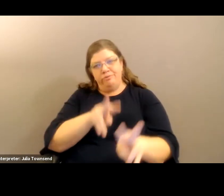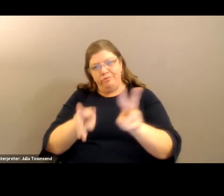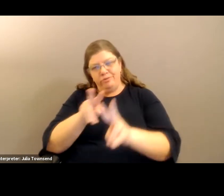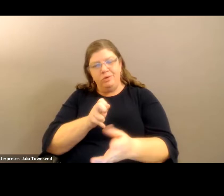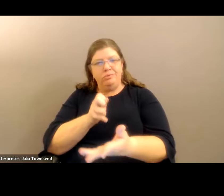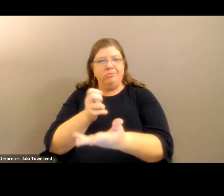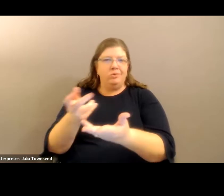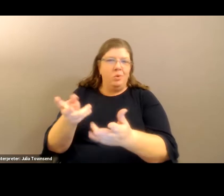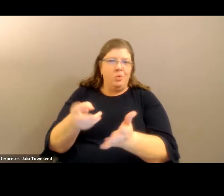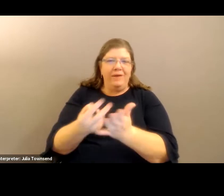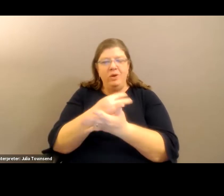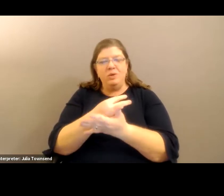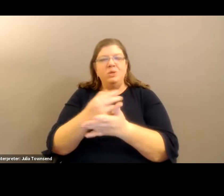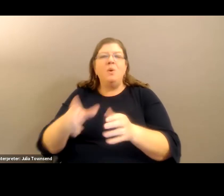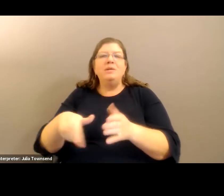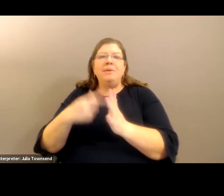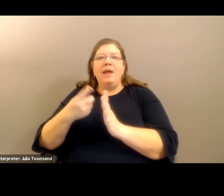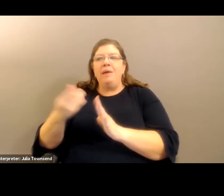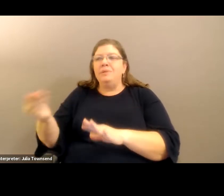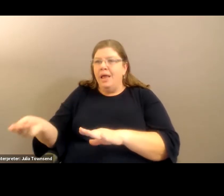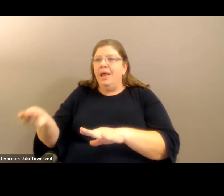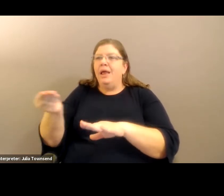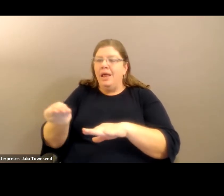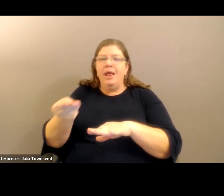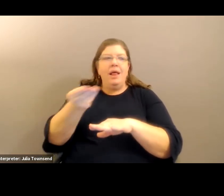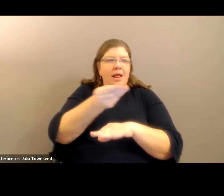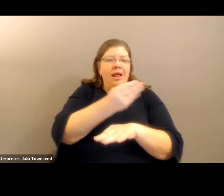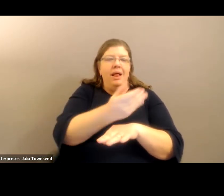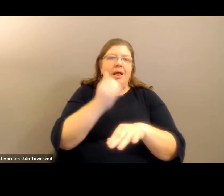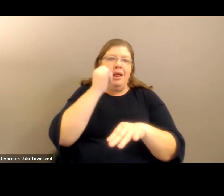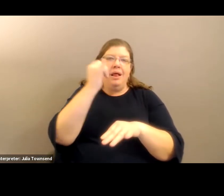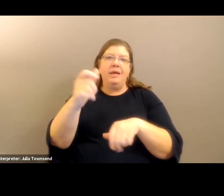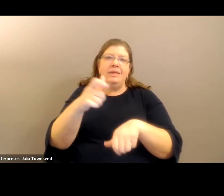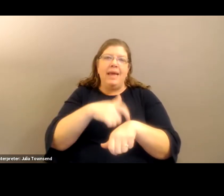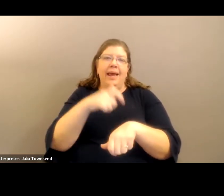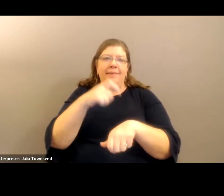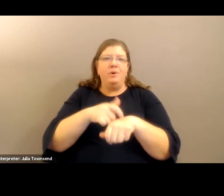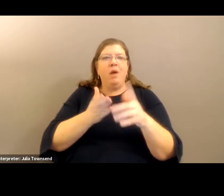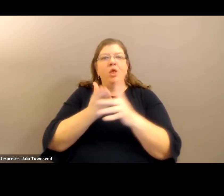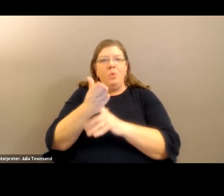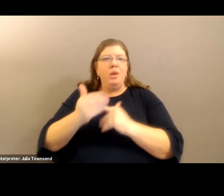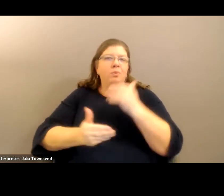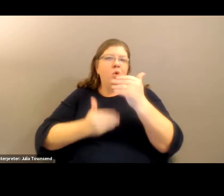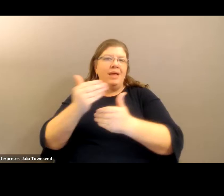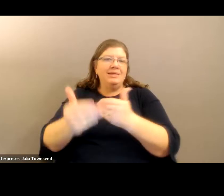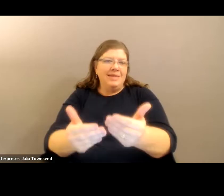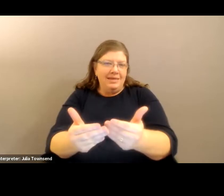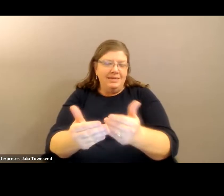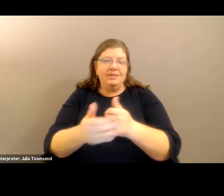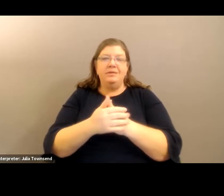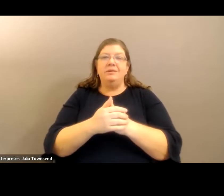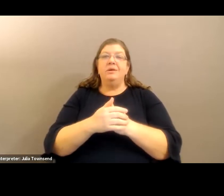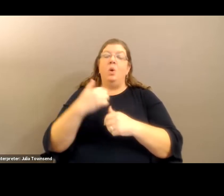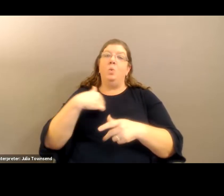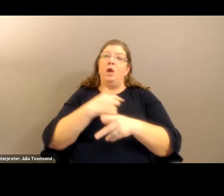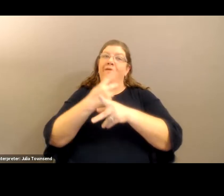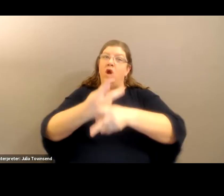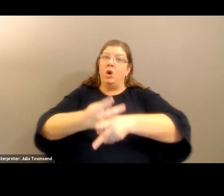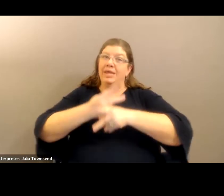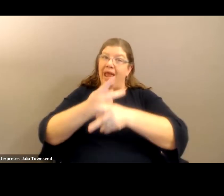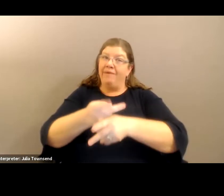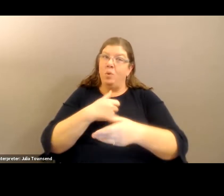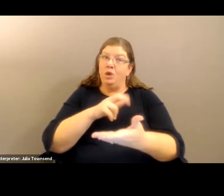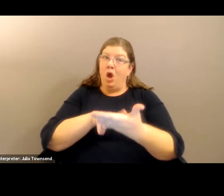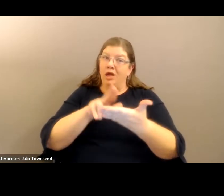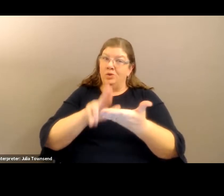So sometimes it just takes a little bit of time to kind of make it through the review process. We're very, very careful with the contracts that